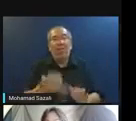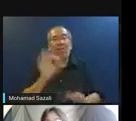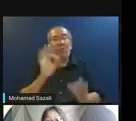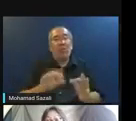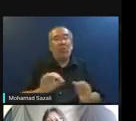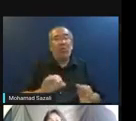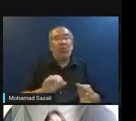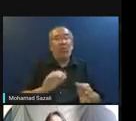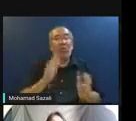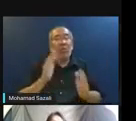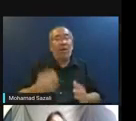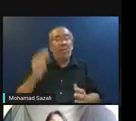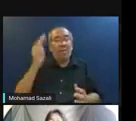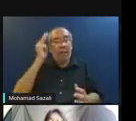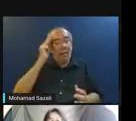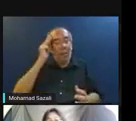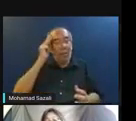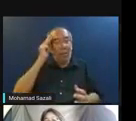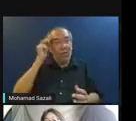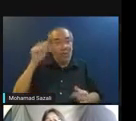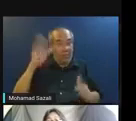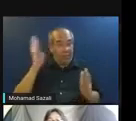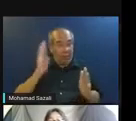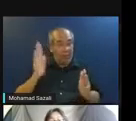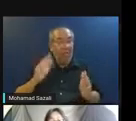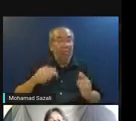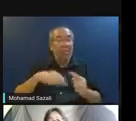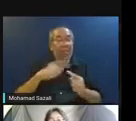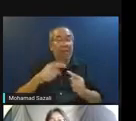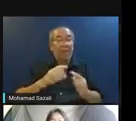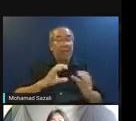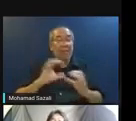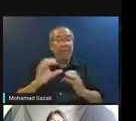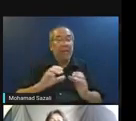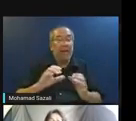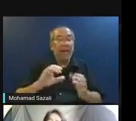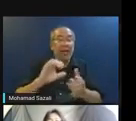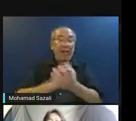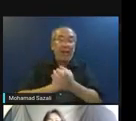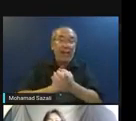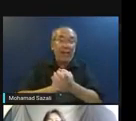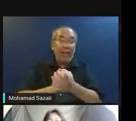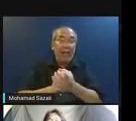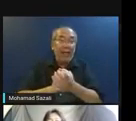different culture altogether. So let's say a Malay person